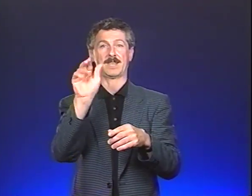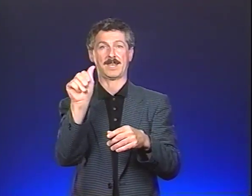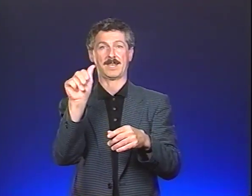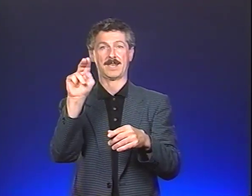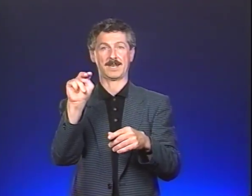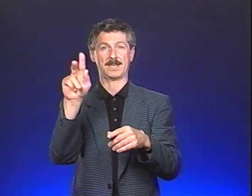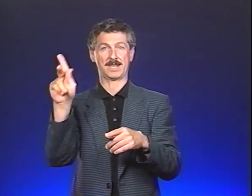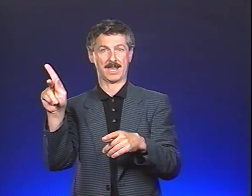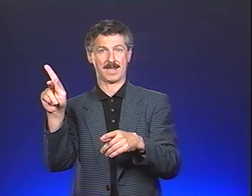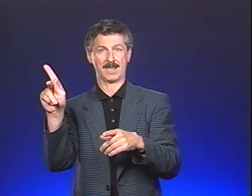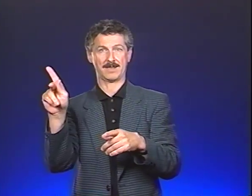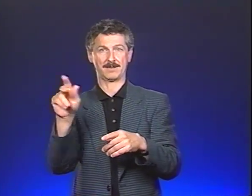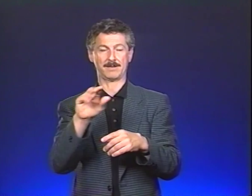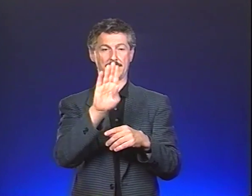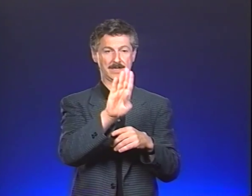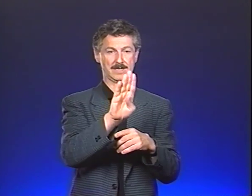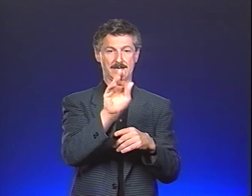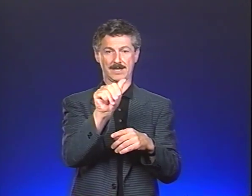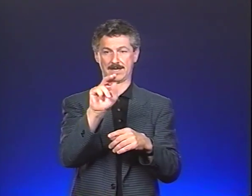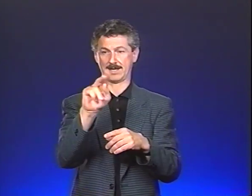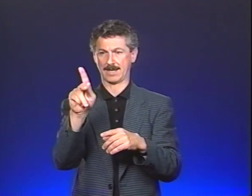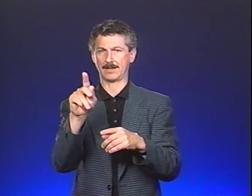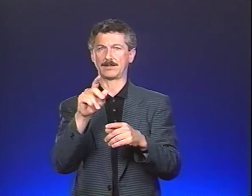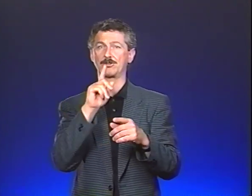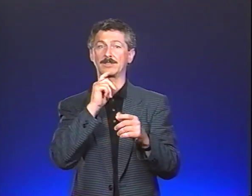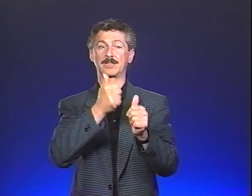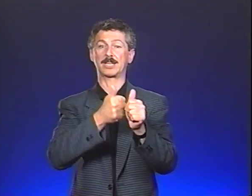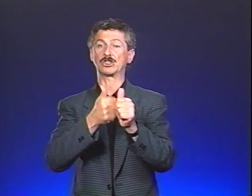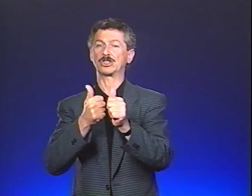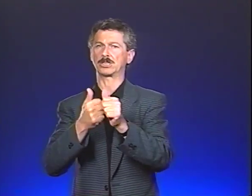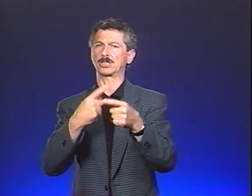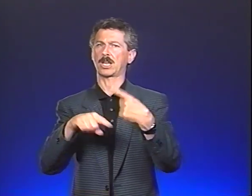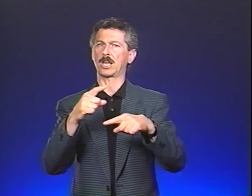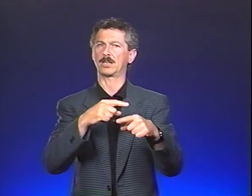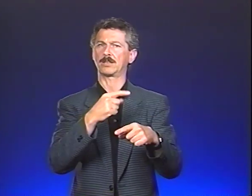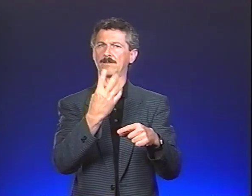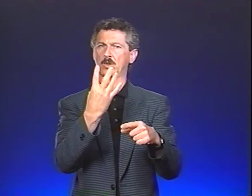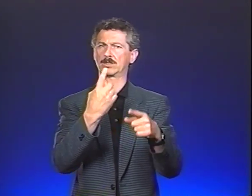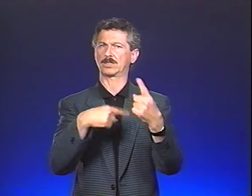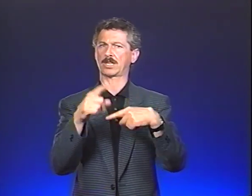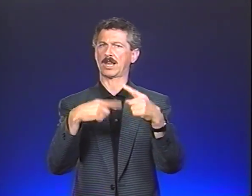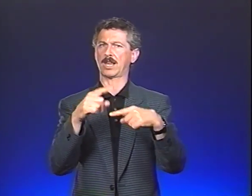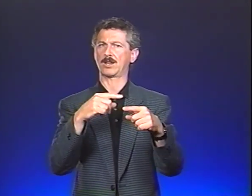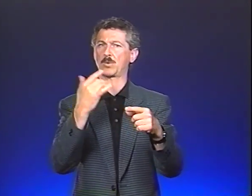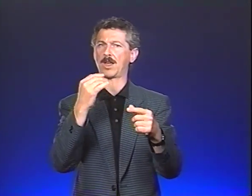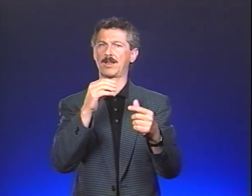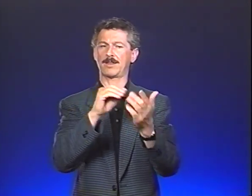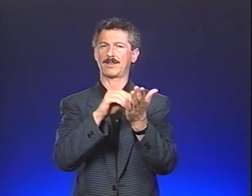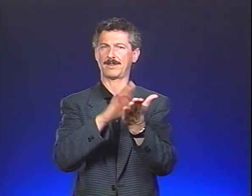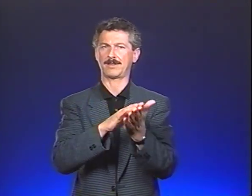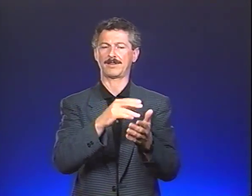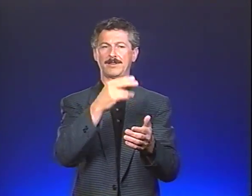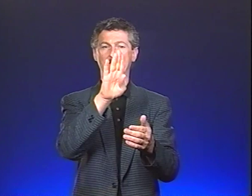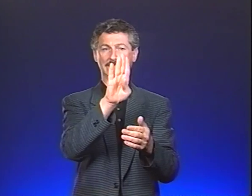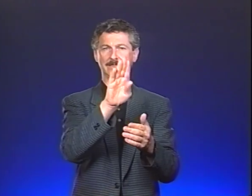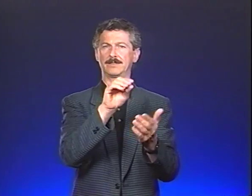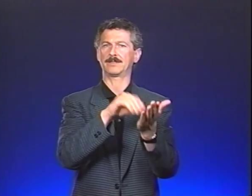example, if I fingerspell B-A-N-K, each of these is a separate sign that includes a hand shape representing a